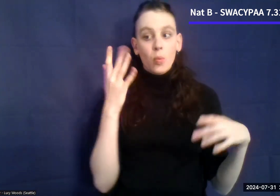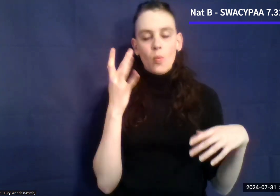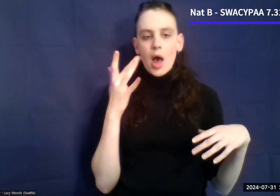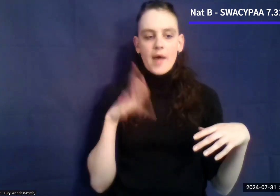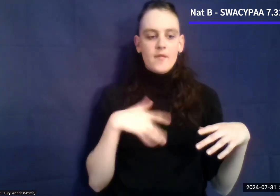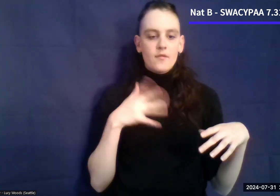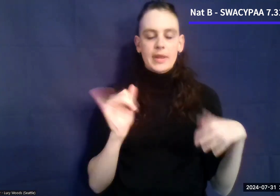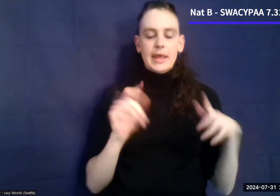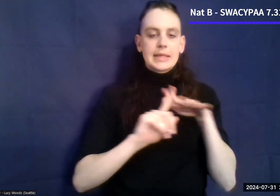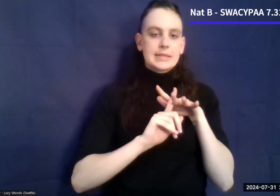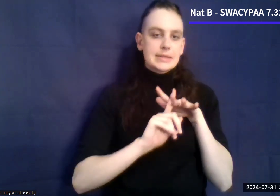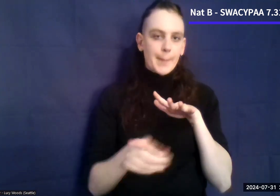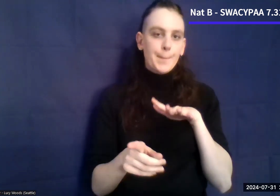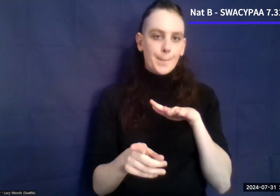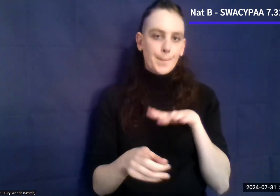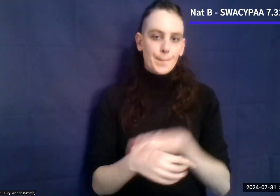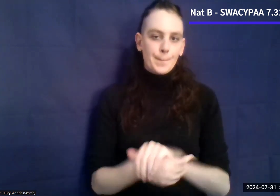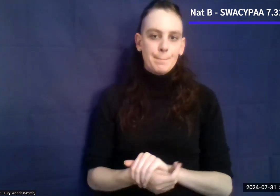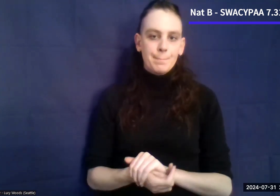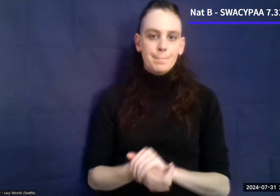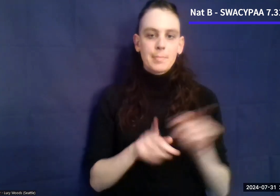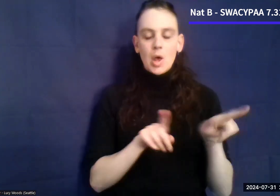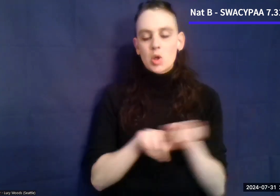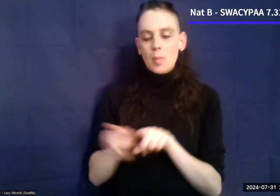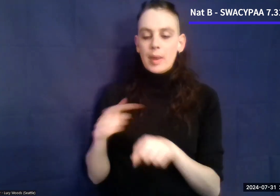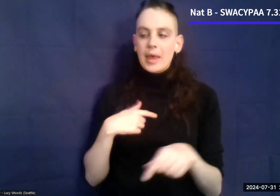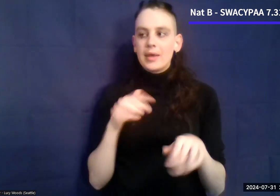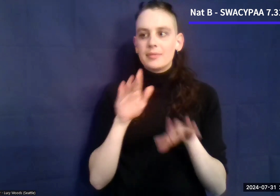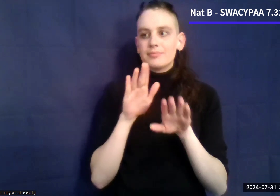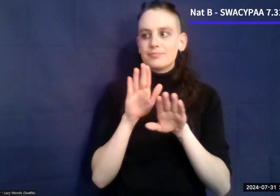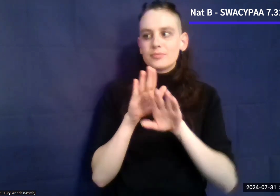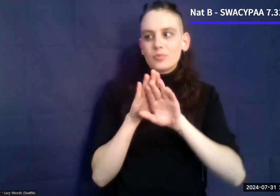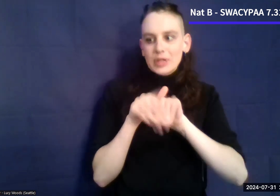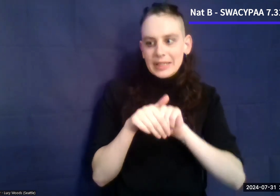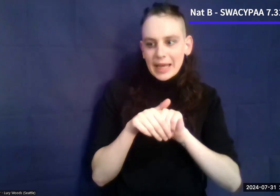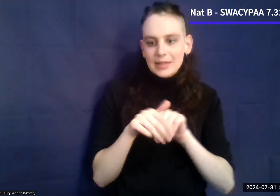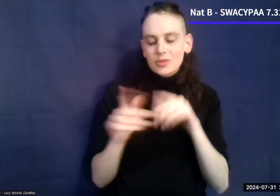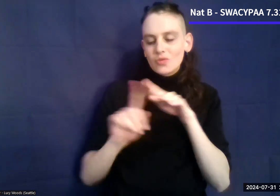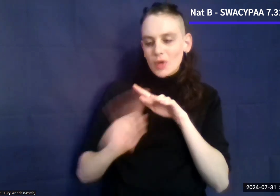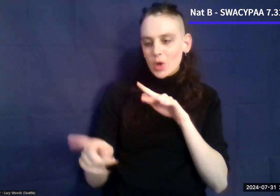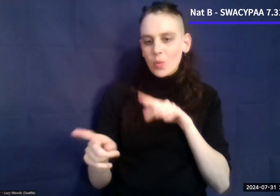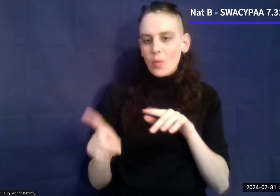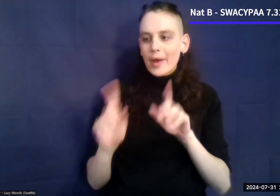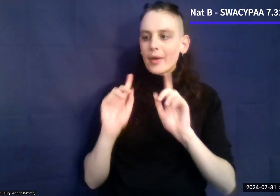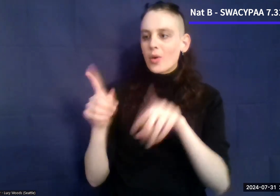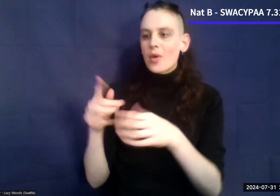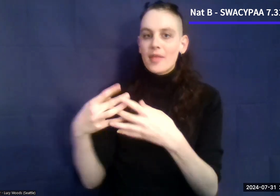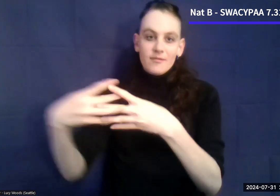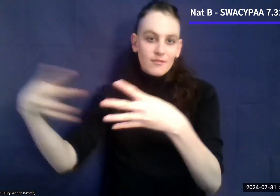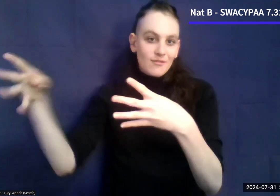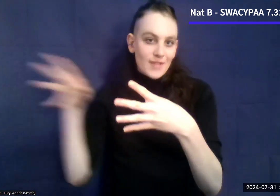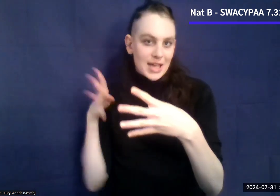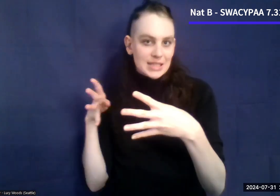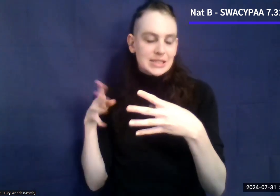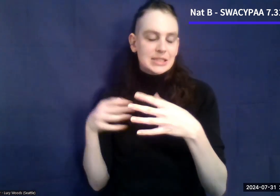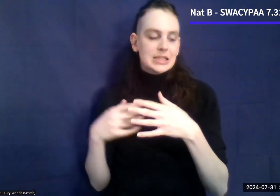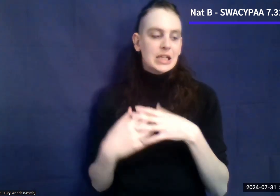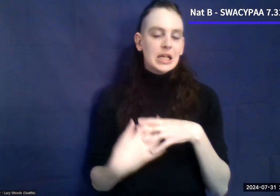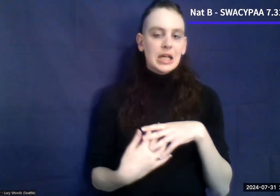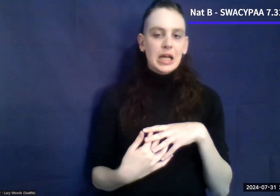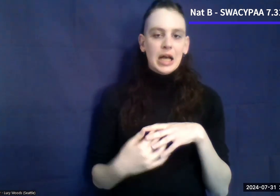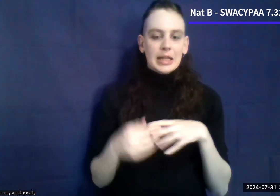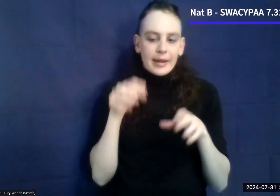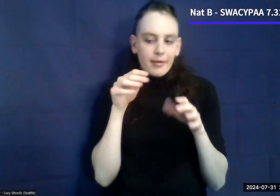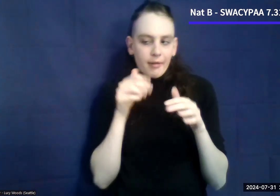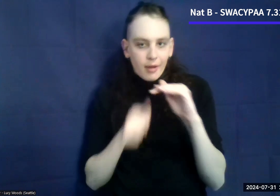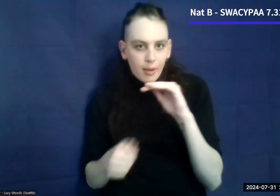was like I would also like pretend to run away. Like I would go all the way to the fence of my like house and then like hide